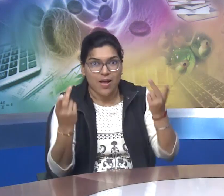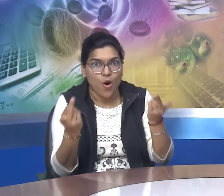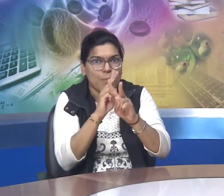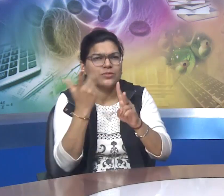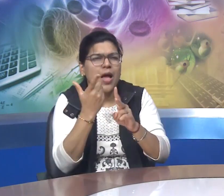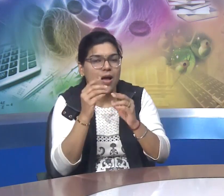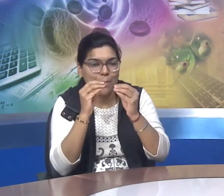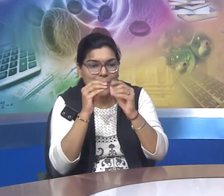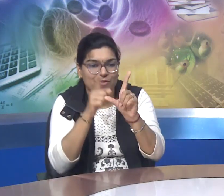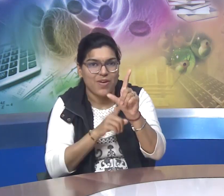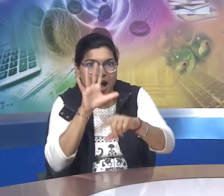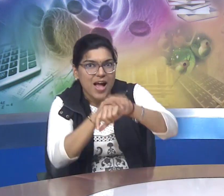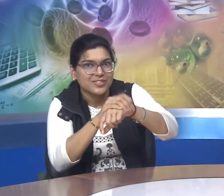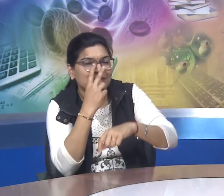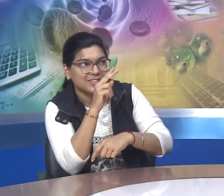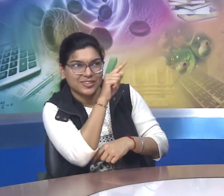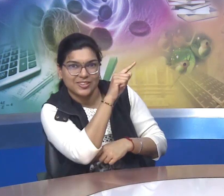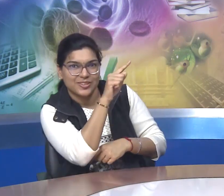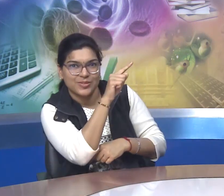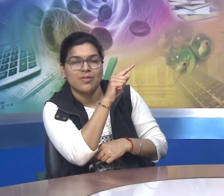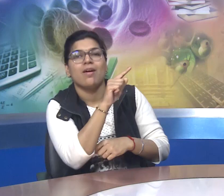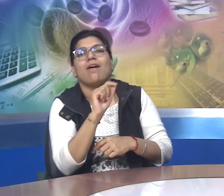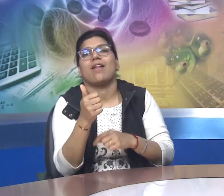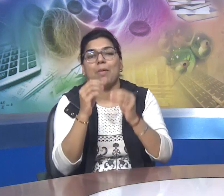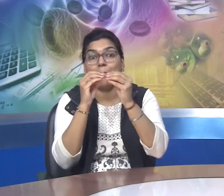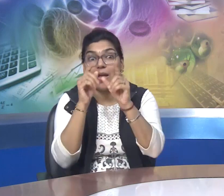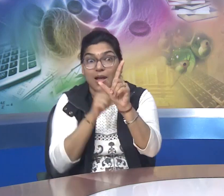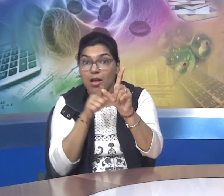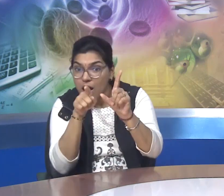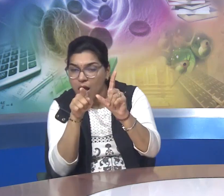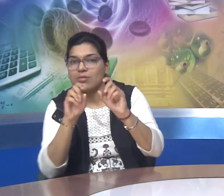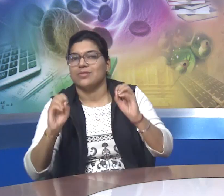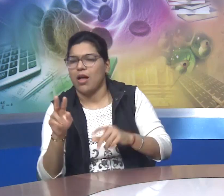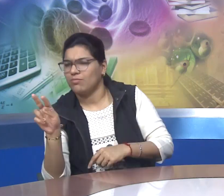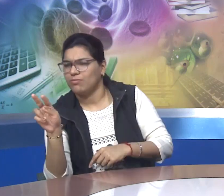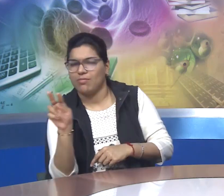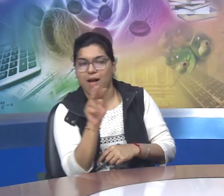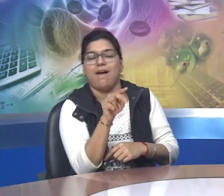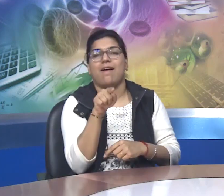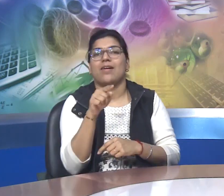As you can see, there is a mention of a gender, so we added by in this sentence.